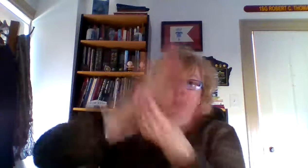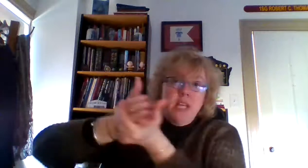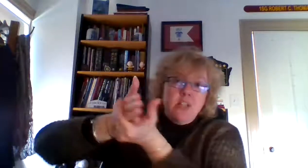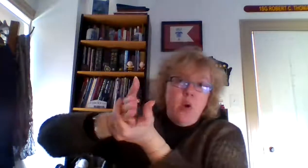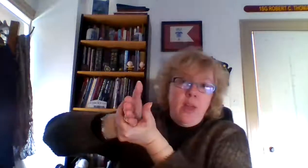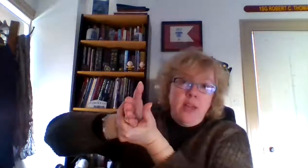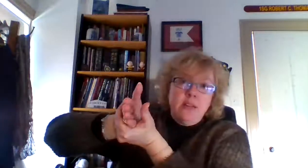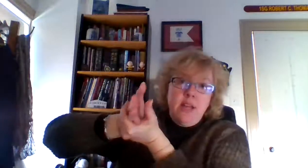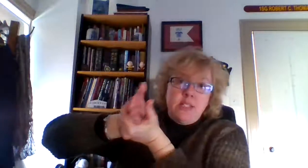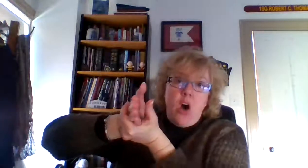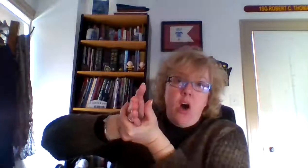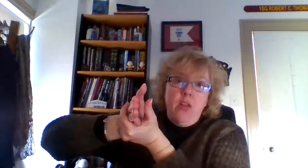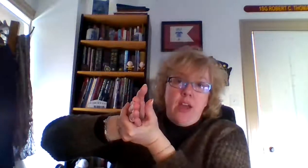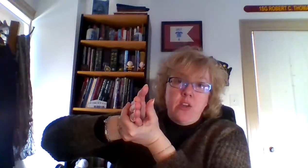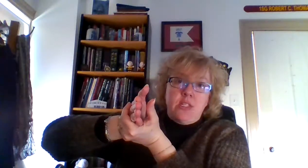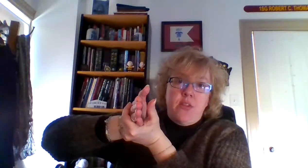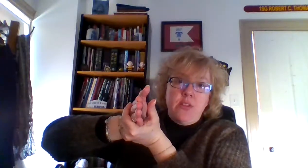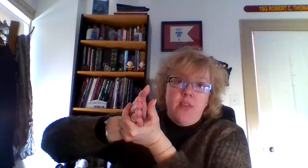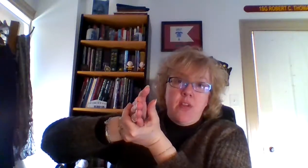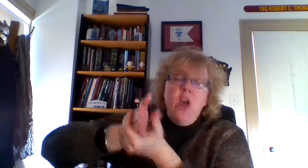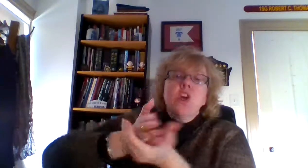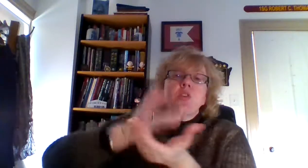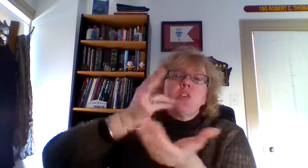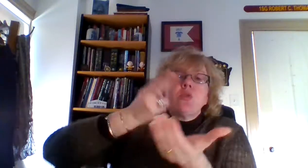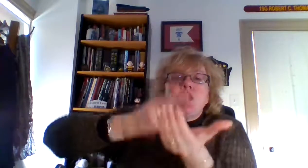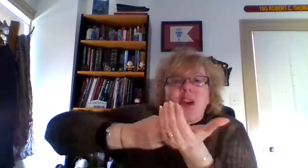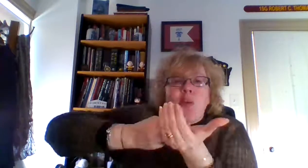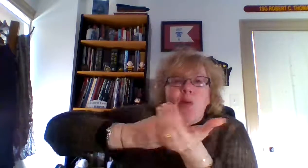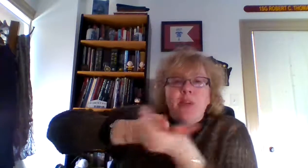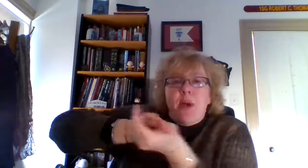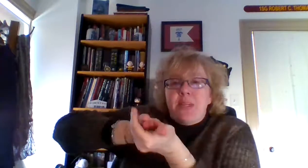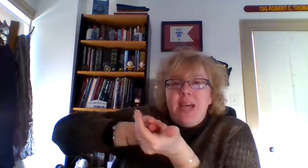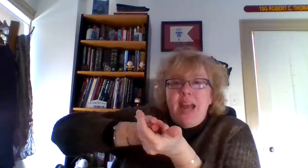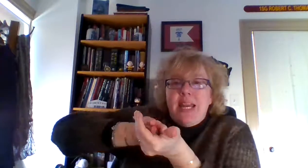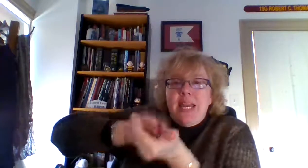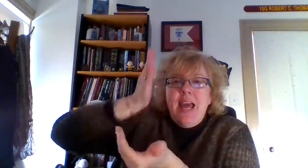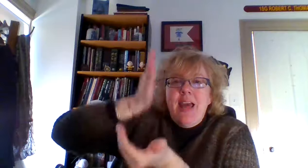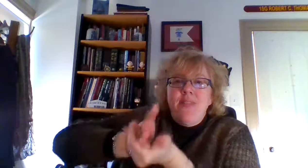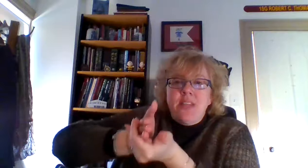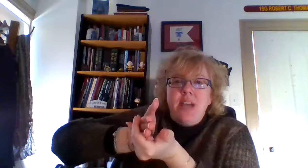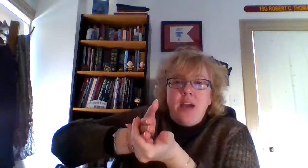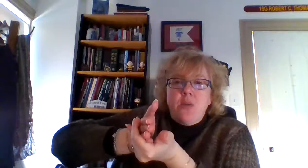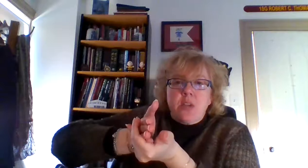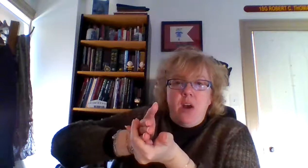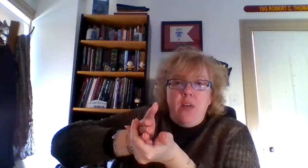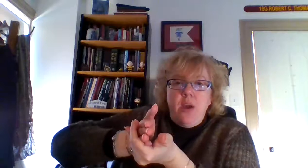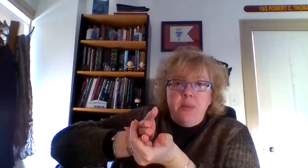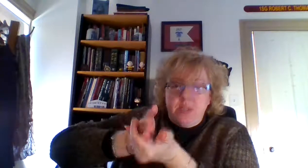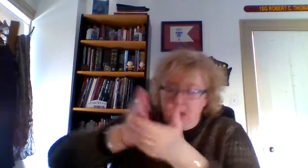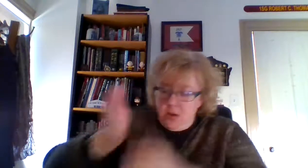is the whole hand. It's all that good stuff inside there. So the sushi's kind of rolled up and tiny. The taco's got all the yummies in it, okay?